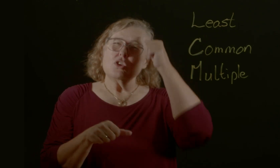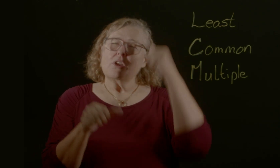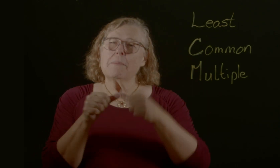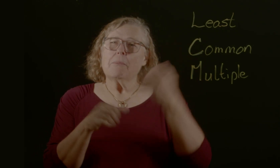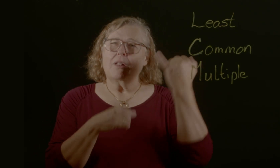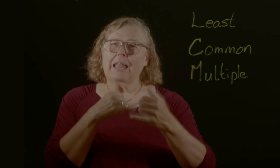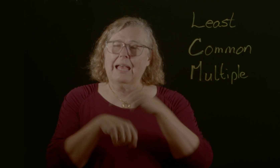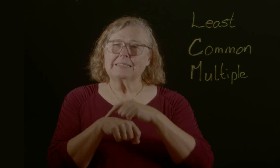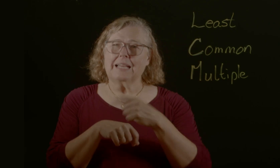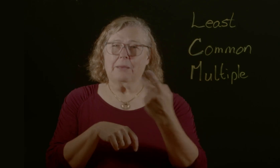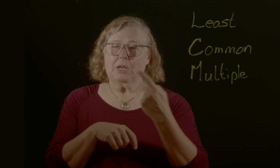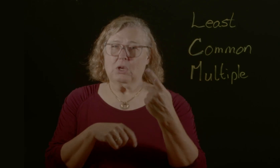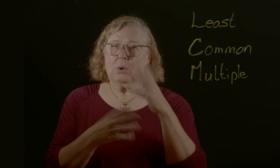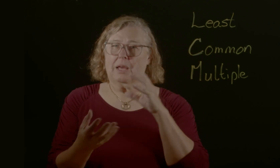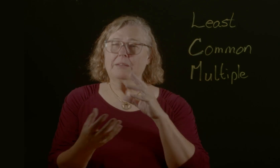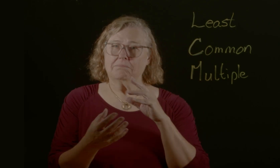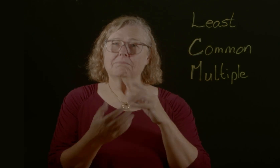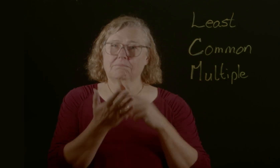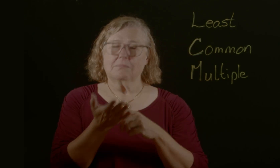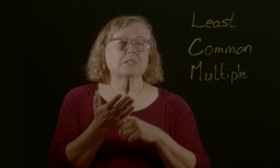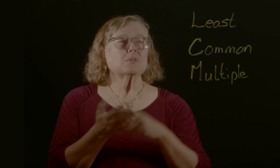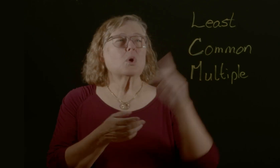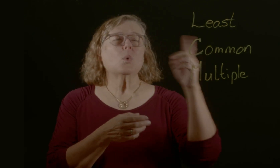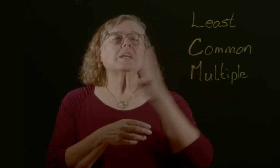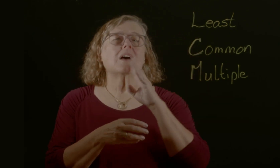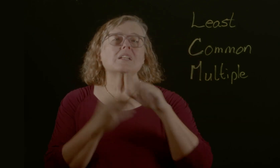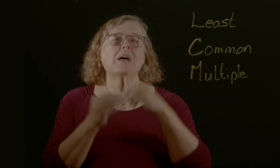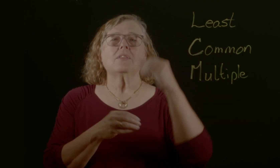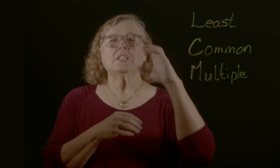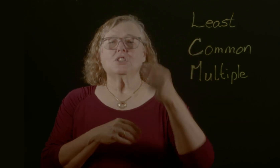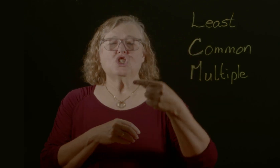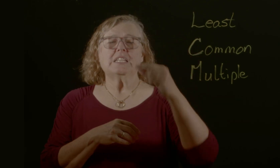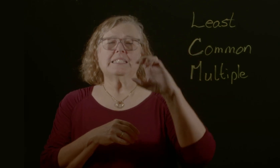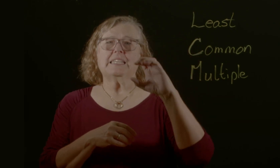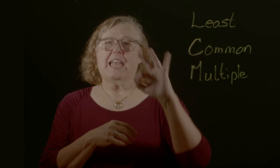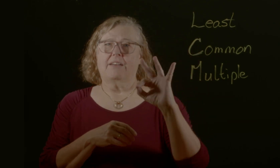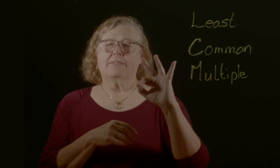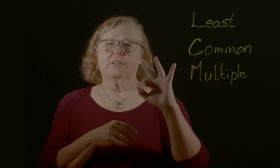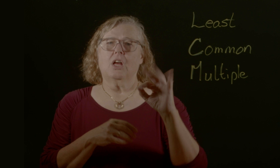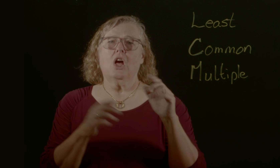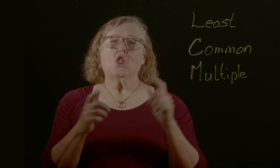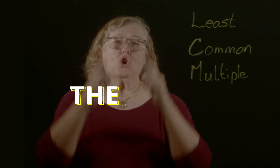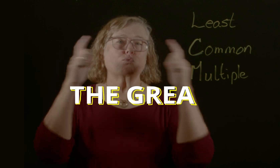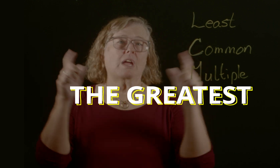Do you remember last time? What did we talk about? We talked about GCF, the greatest